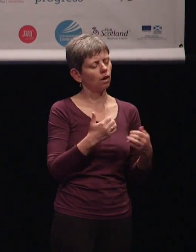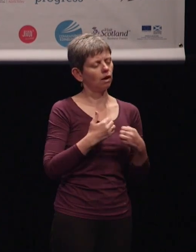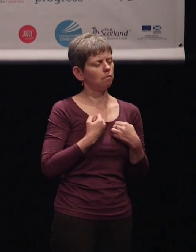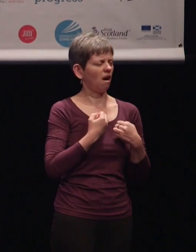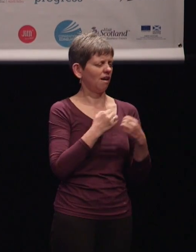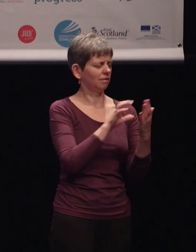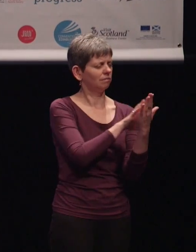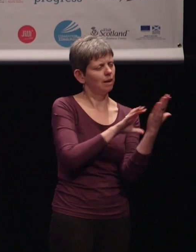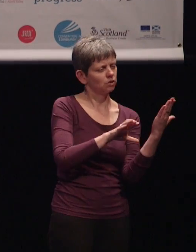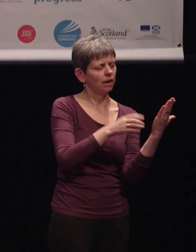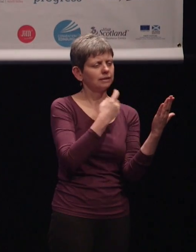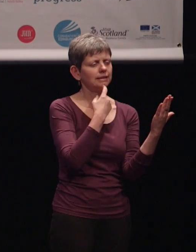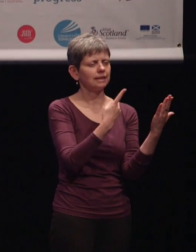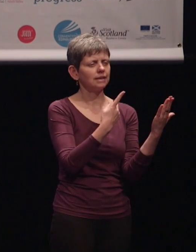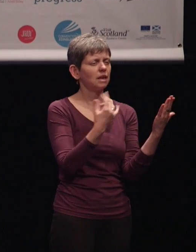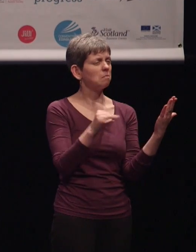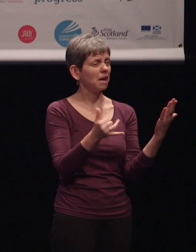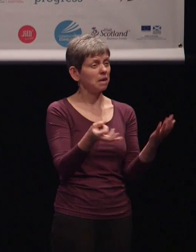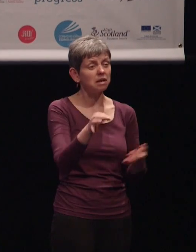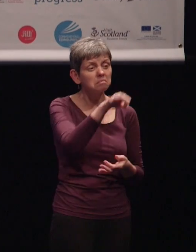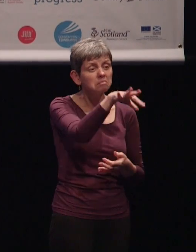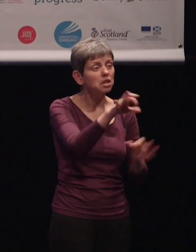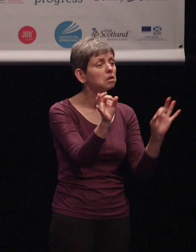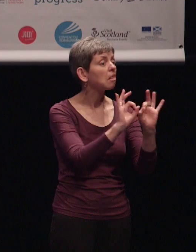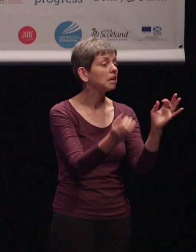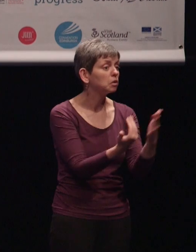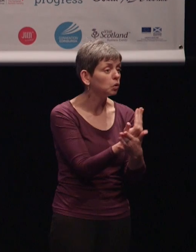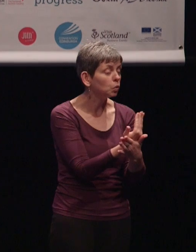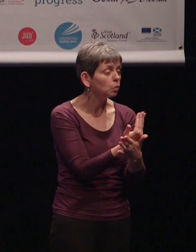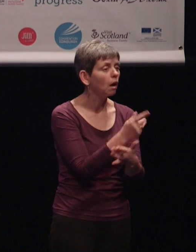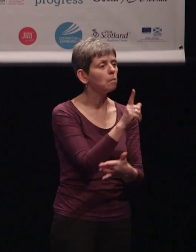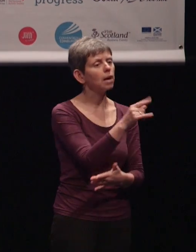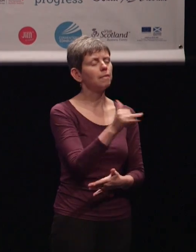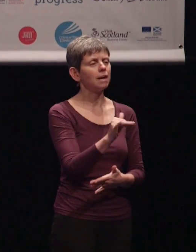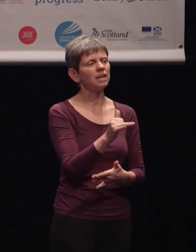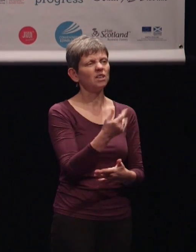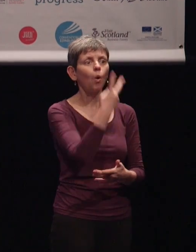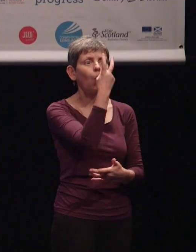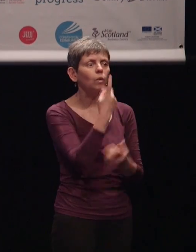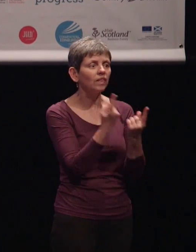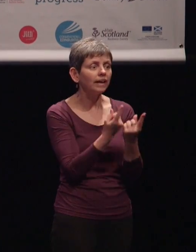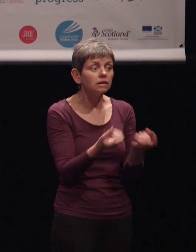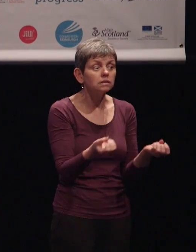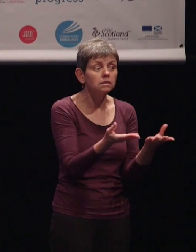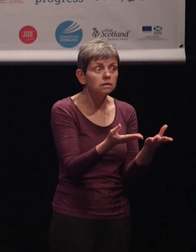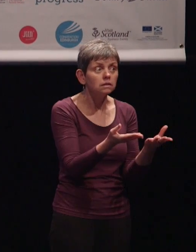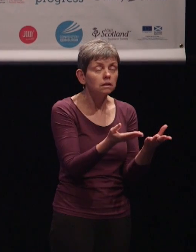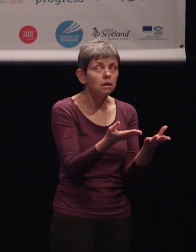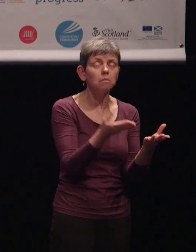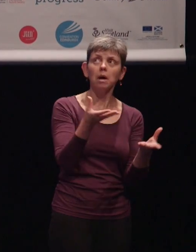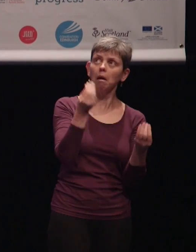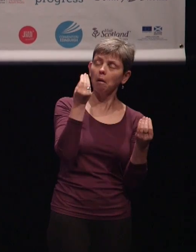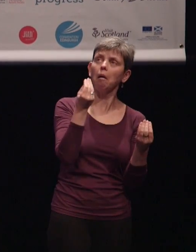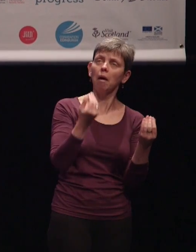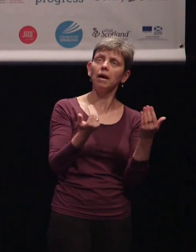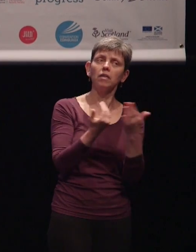that I might not tell you something new, but I hope I will tell you some old things maybe in a new way. Because what I see